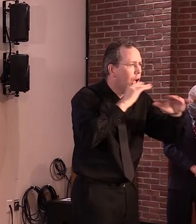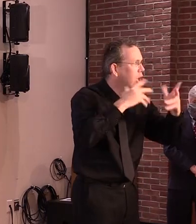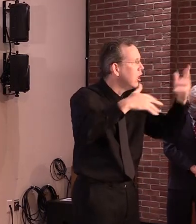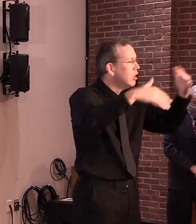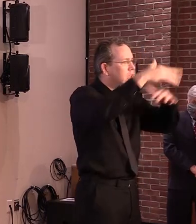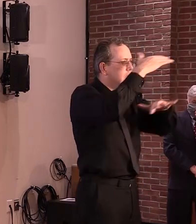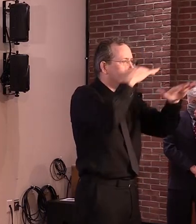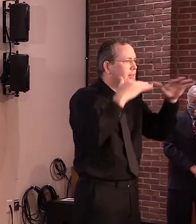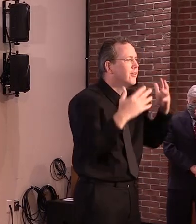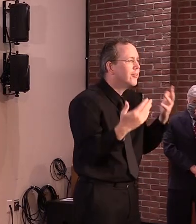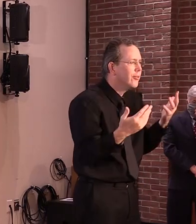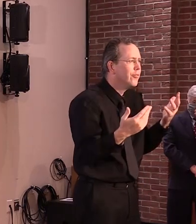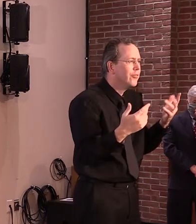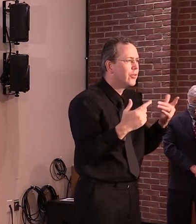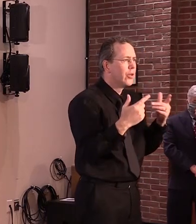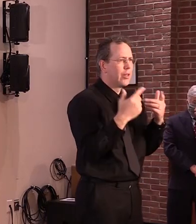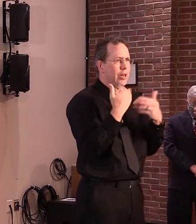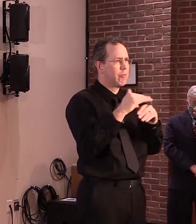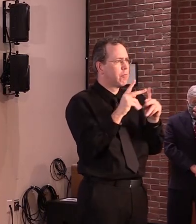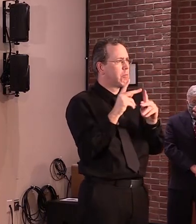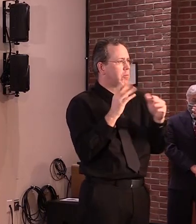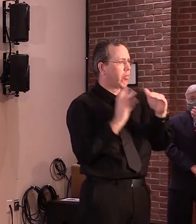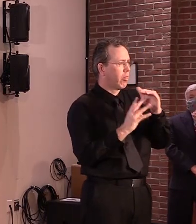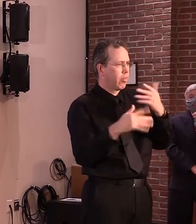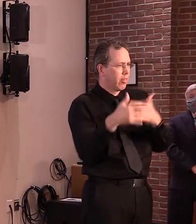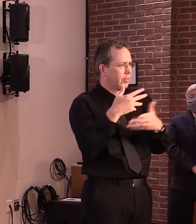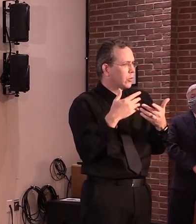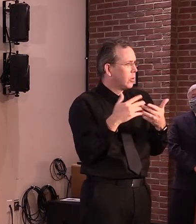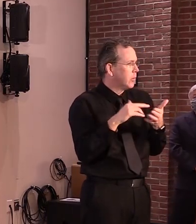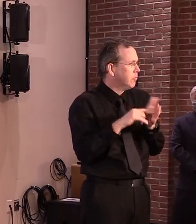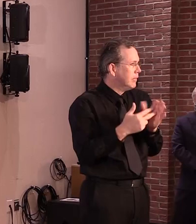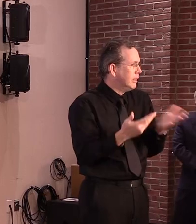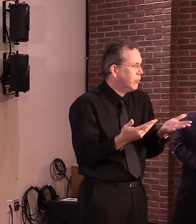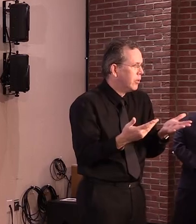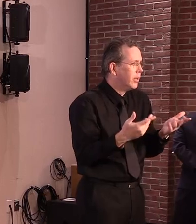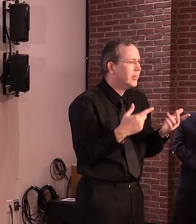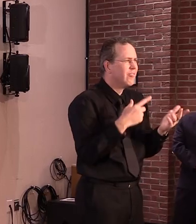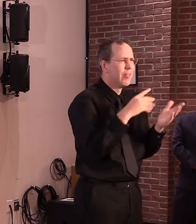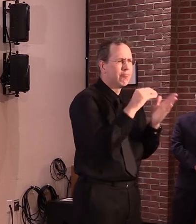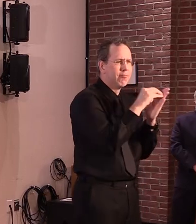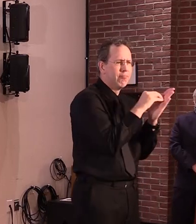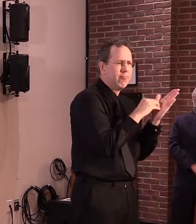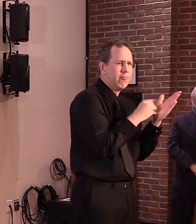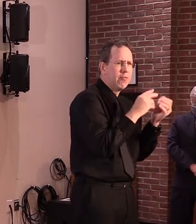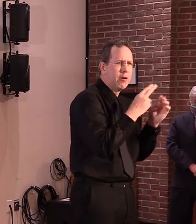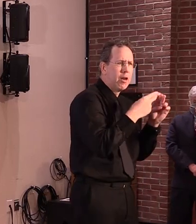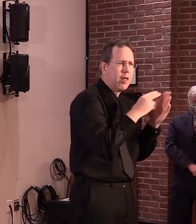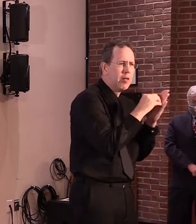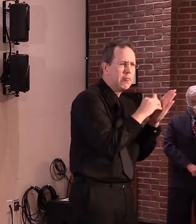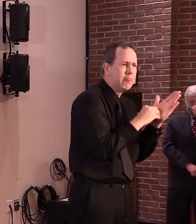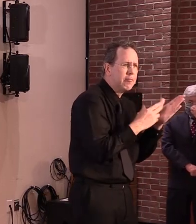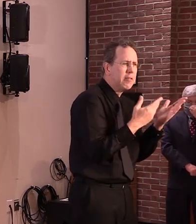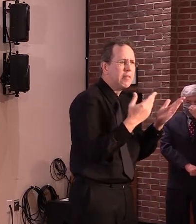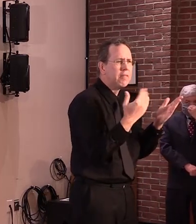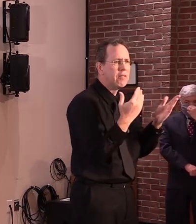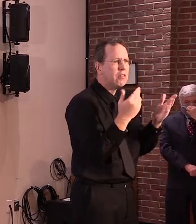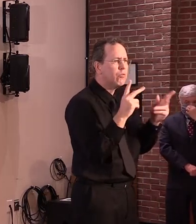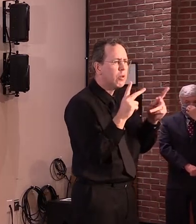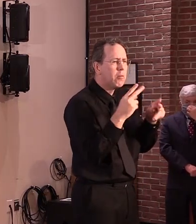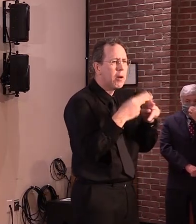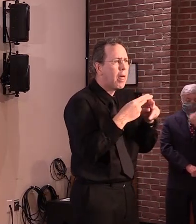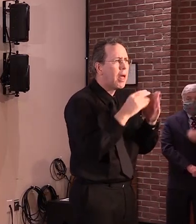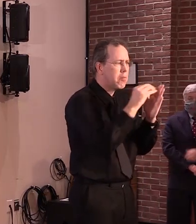So it would be relatively easy to trace back that rather, I'll call it higher risk, and I don't